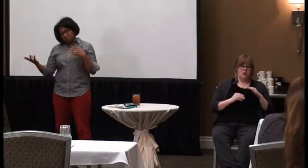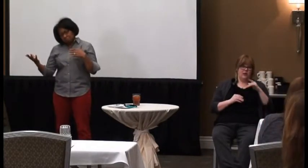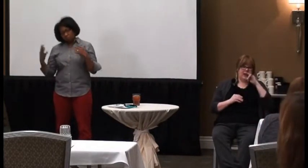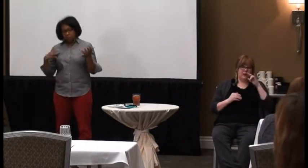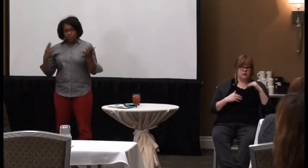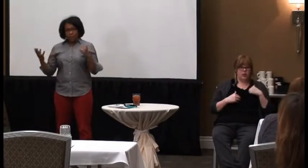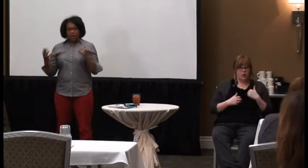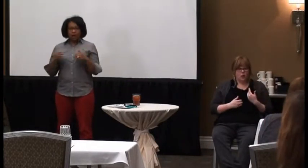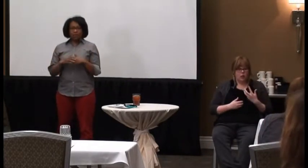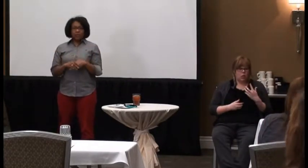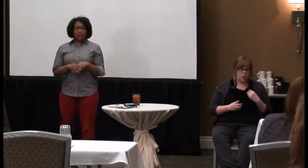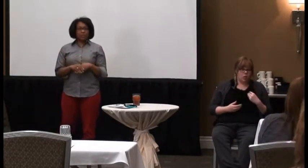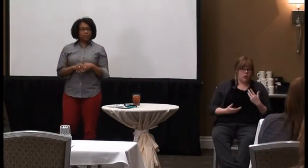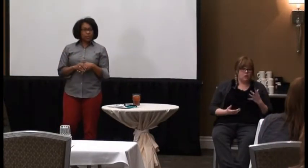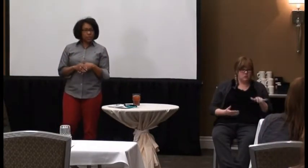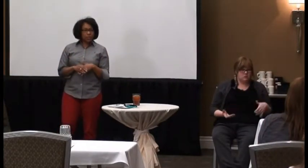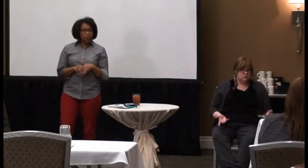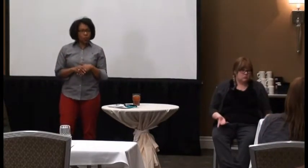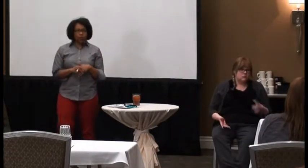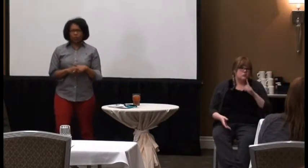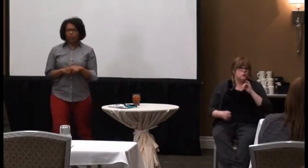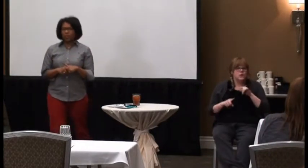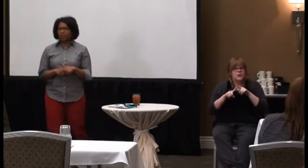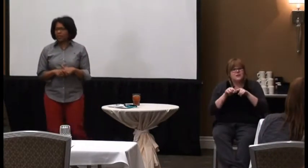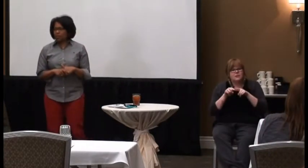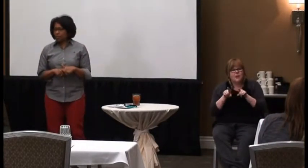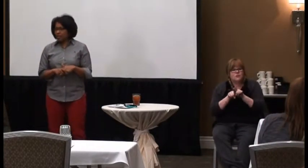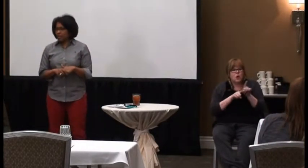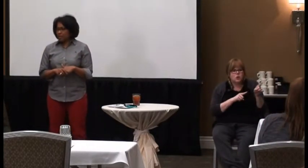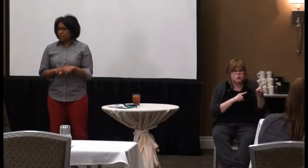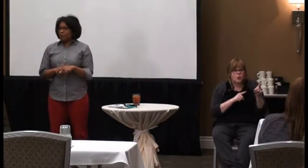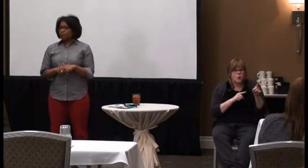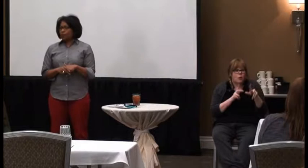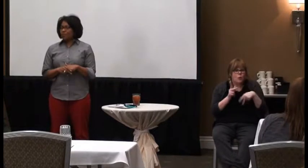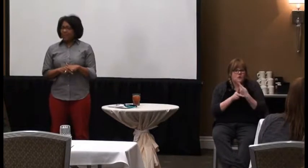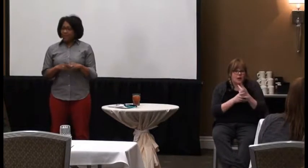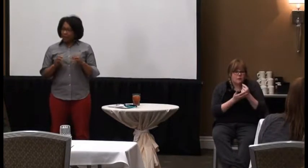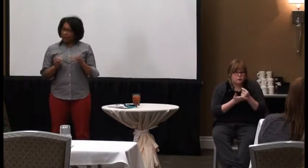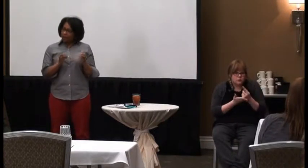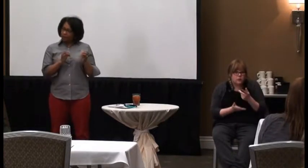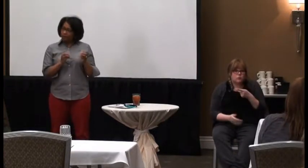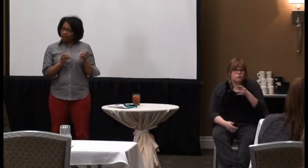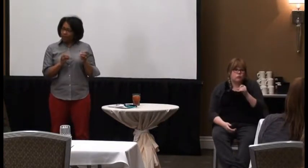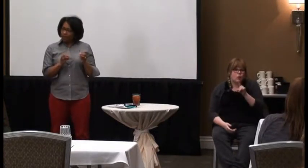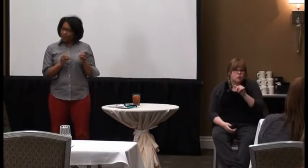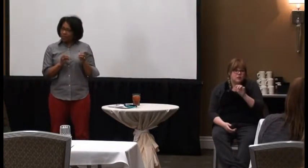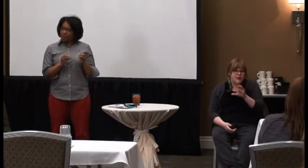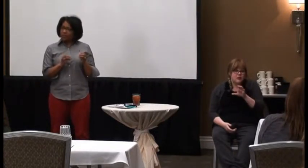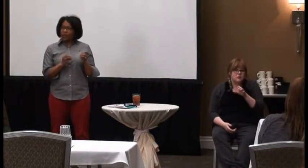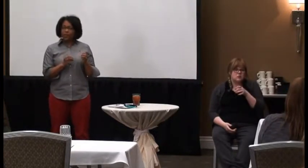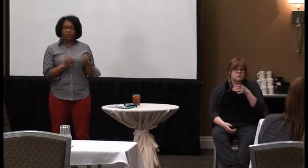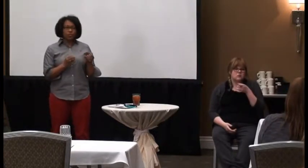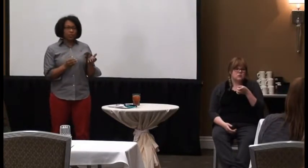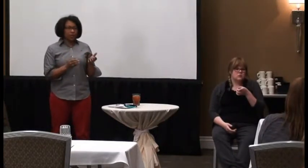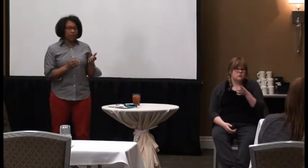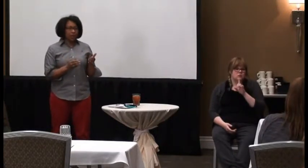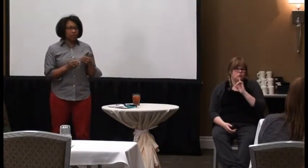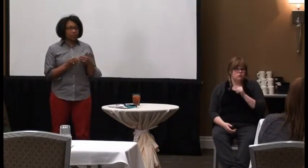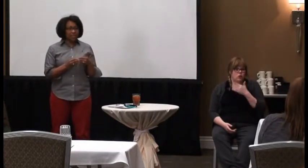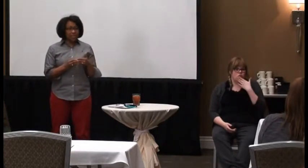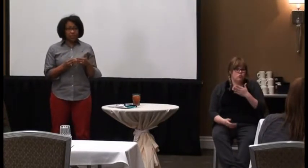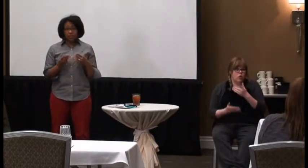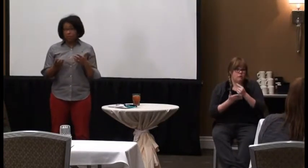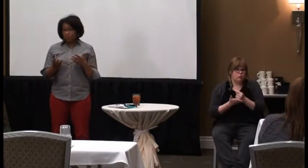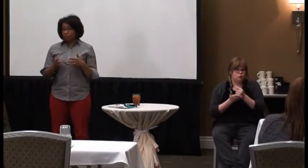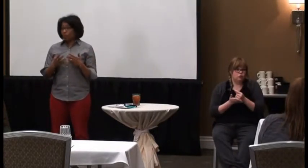sleepy. Sometimes it depends on what you're really looking at treating. Prozac is very good in treating